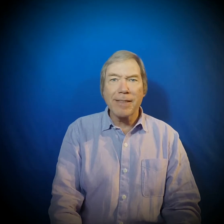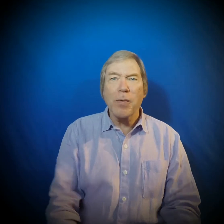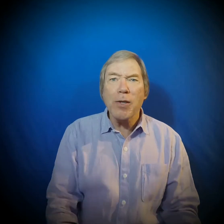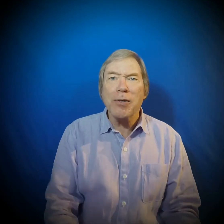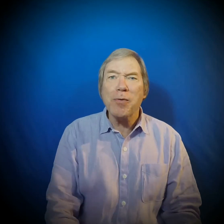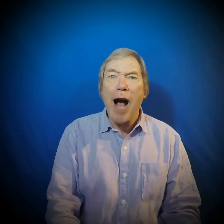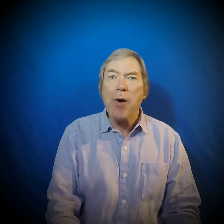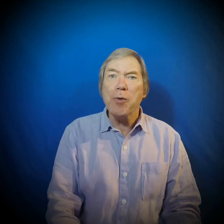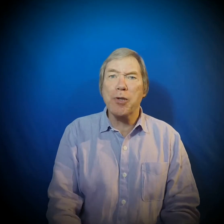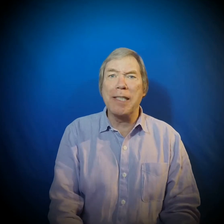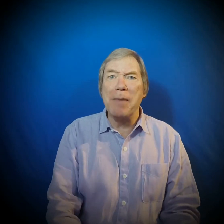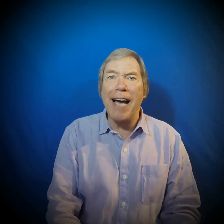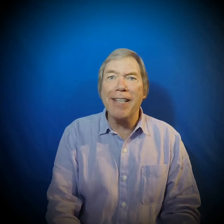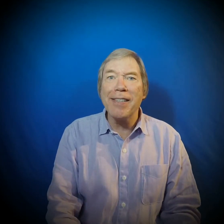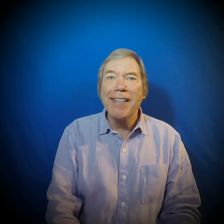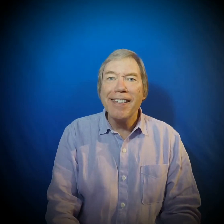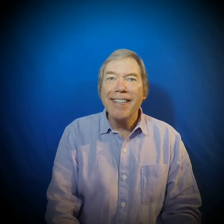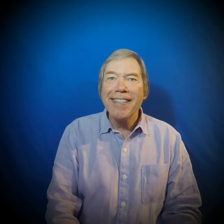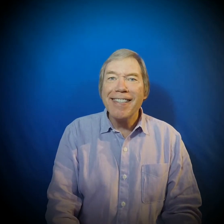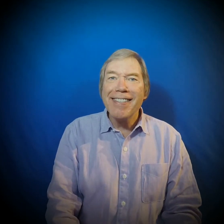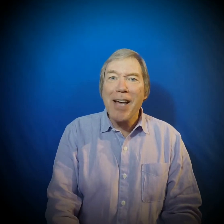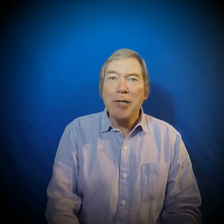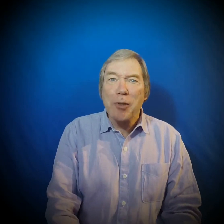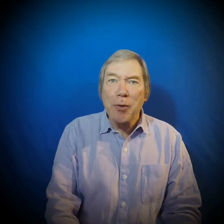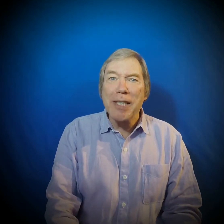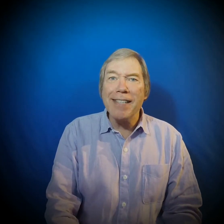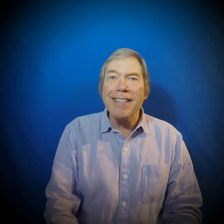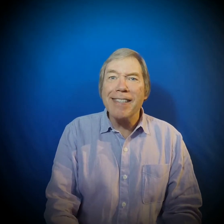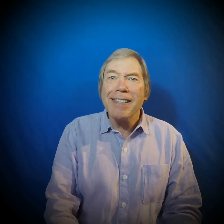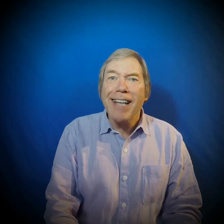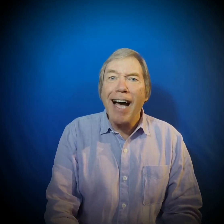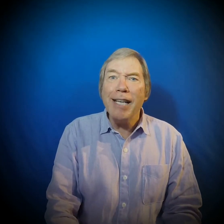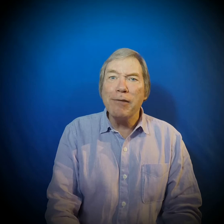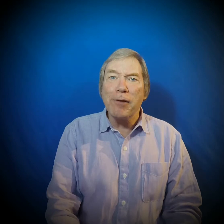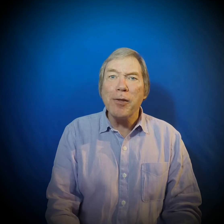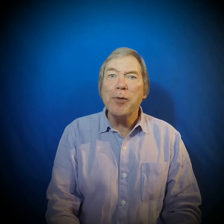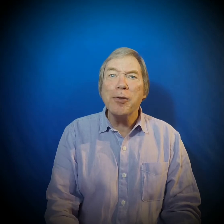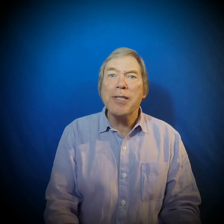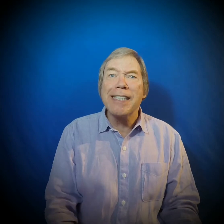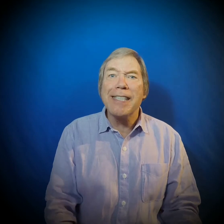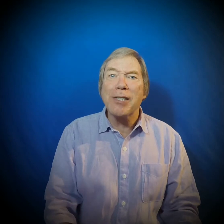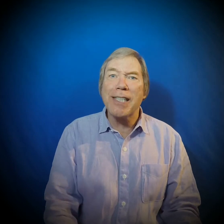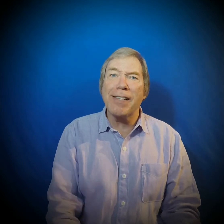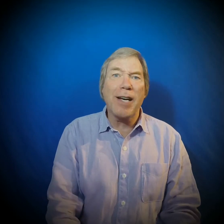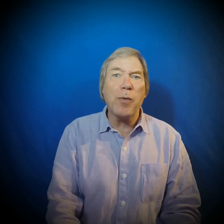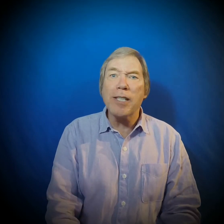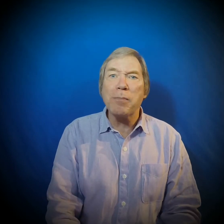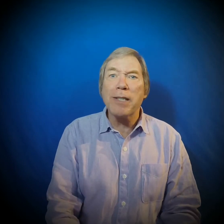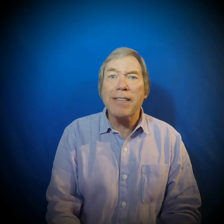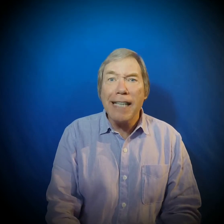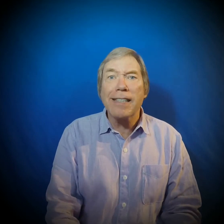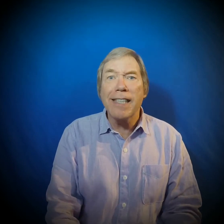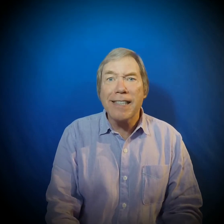What roused thee, man? Thy Juliet is alive, for whose dear sake thou wast but lately